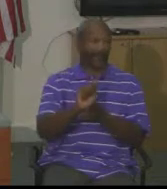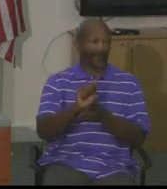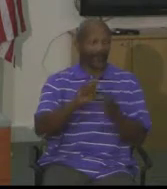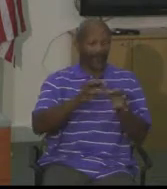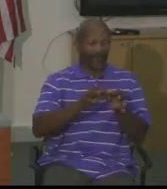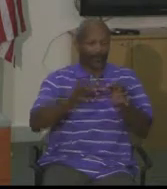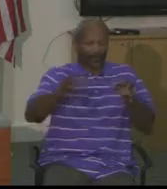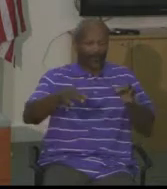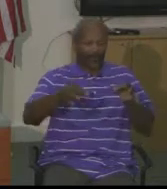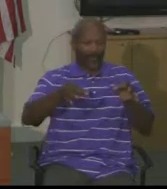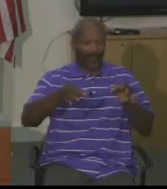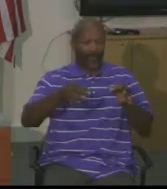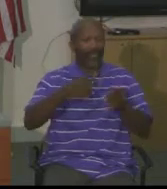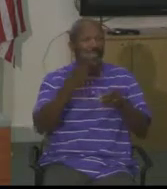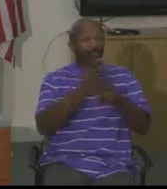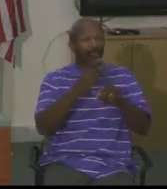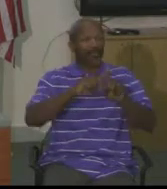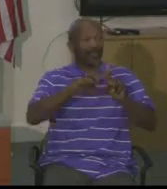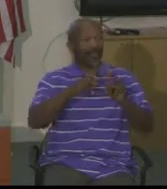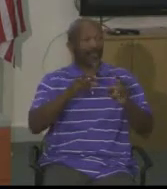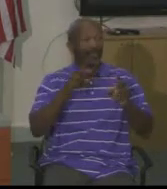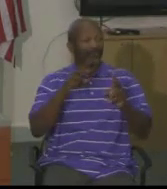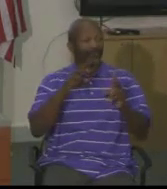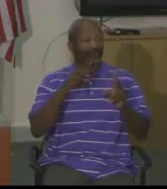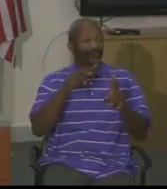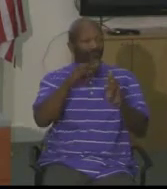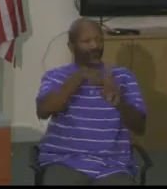And the ESA bus used a different kind of connector.